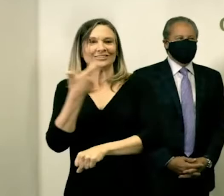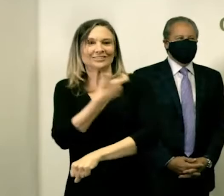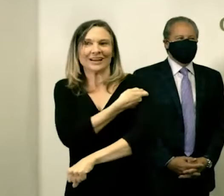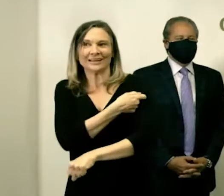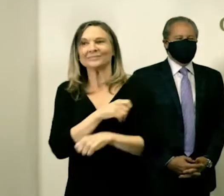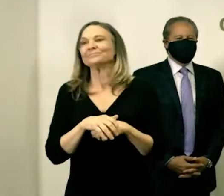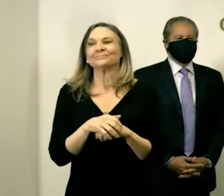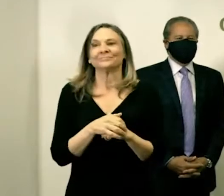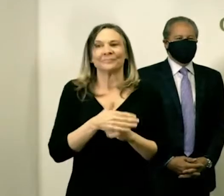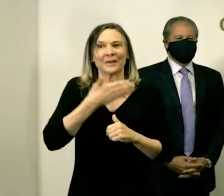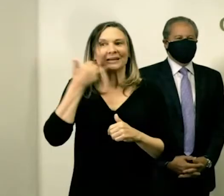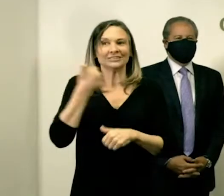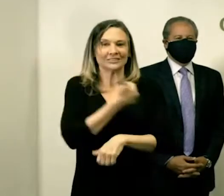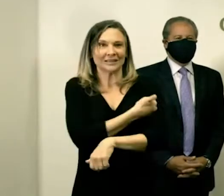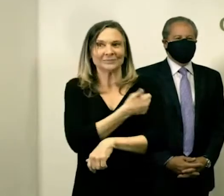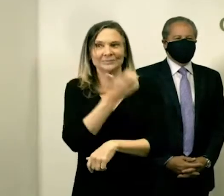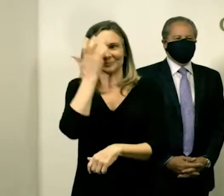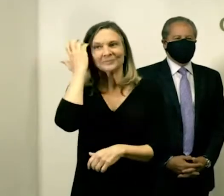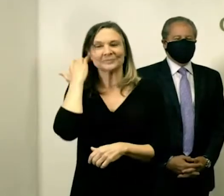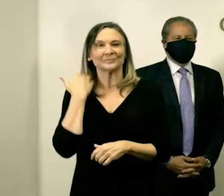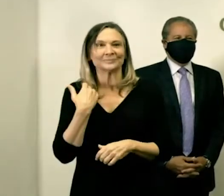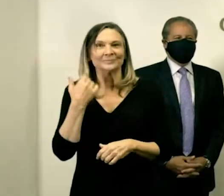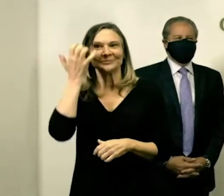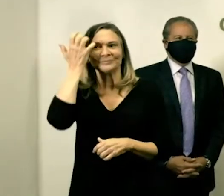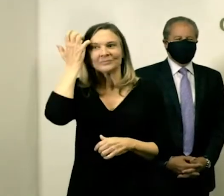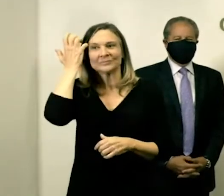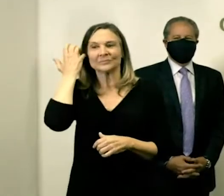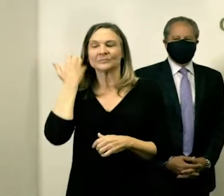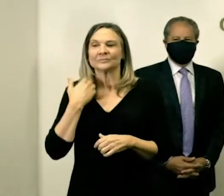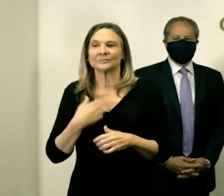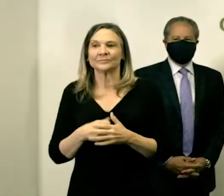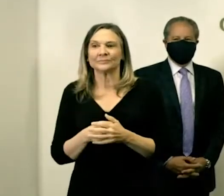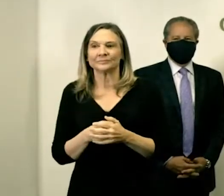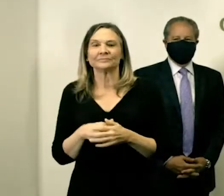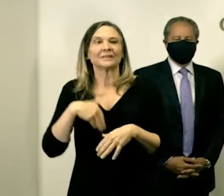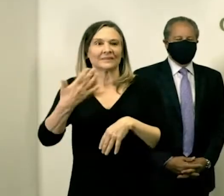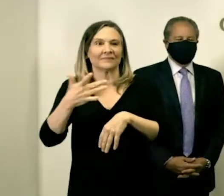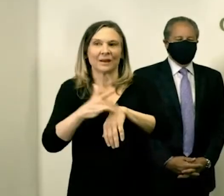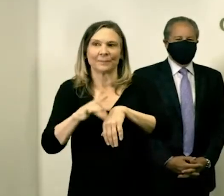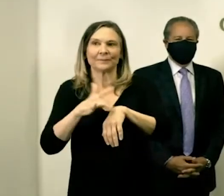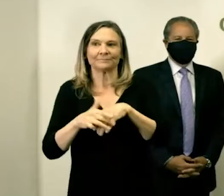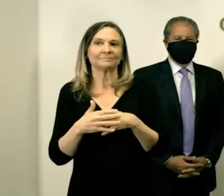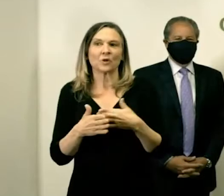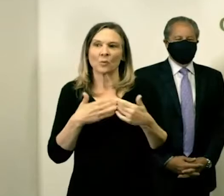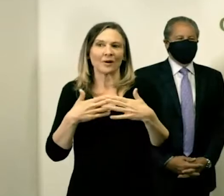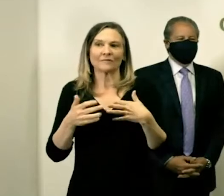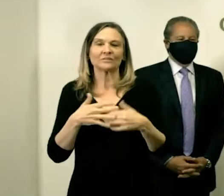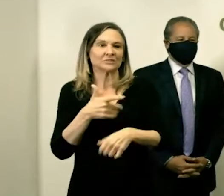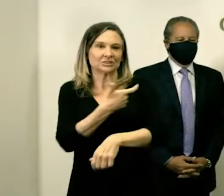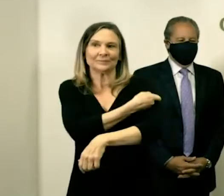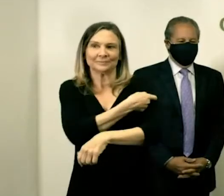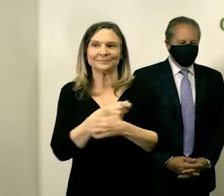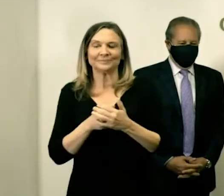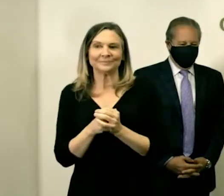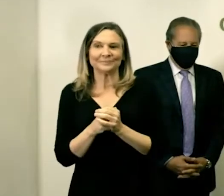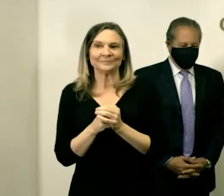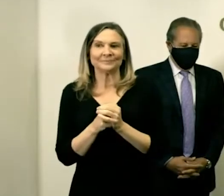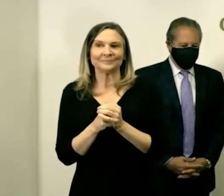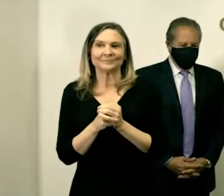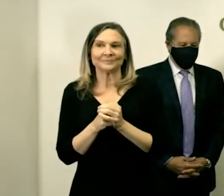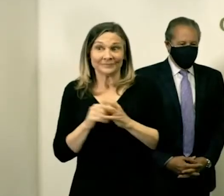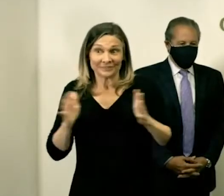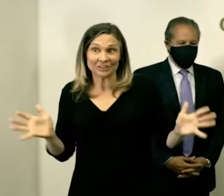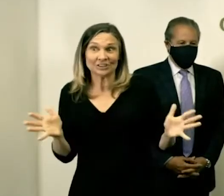best vaccine is the next one available, whatever that vaccine is. And I would encourage those of